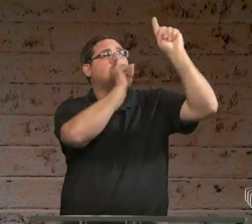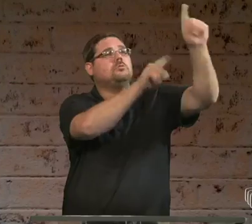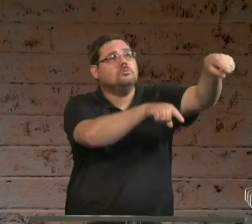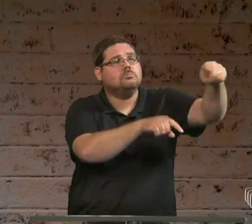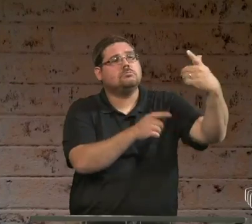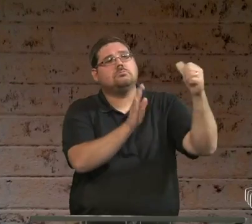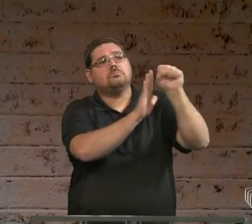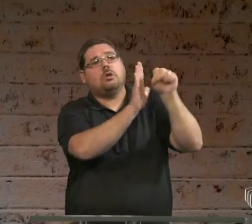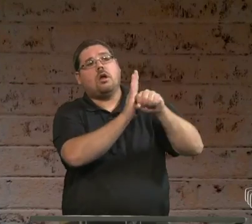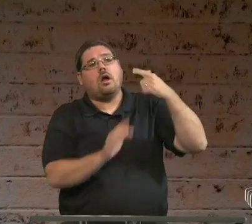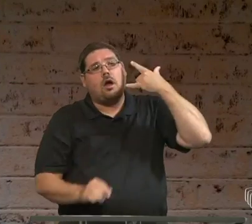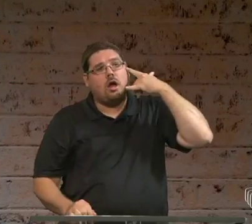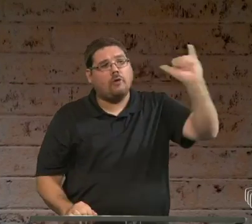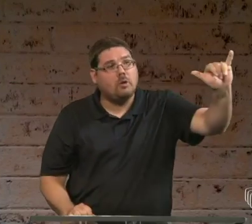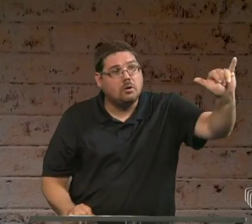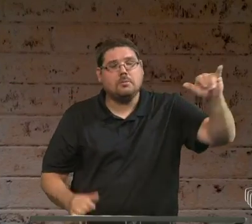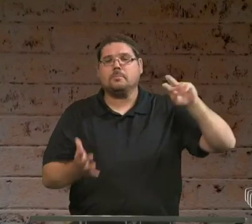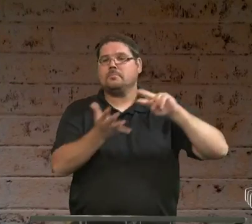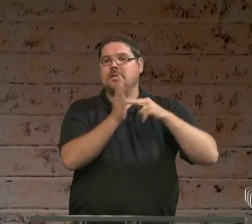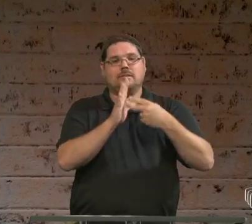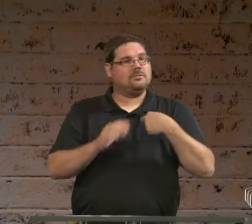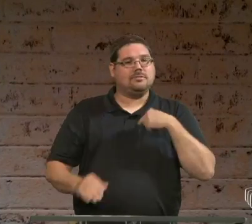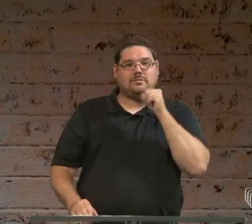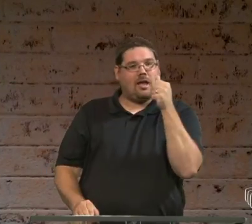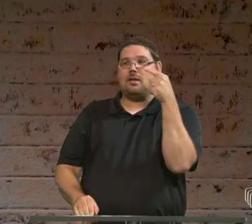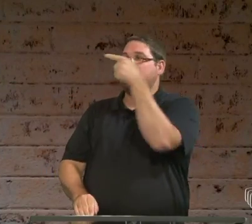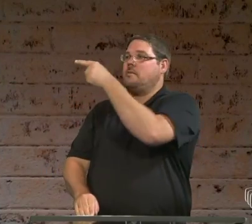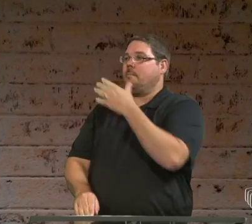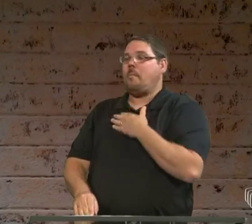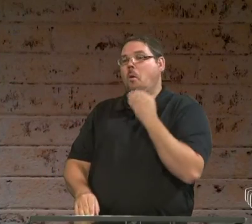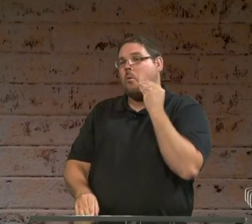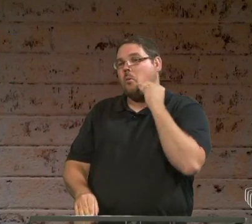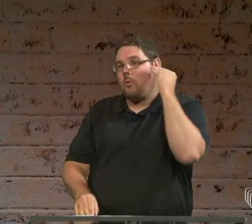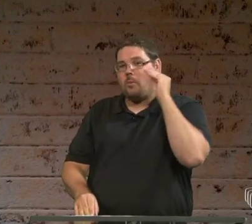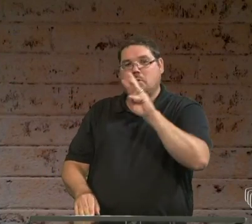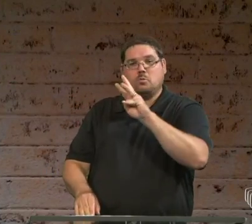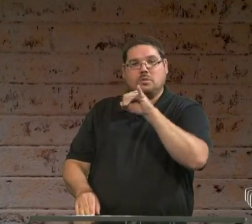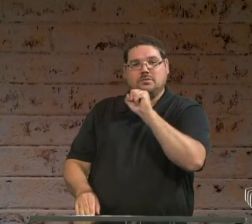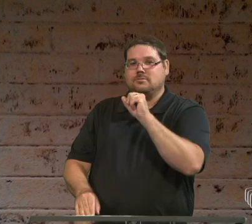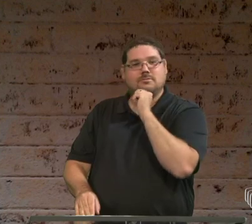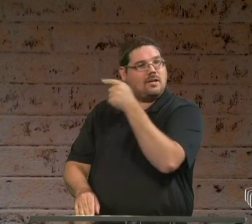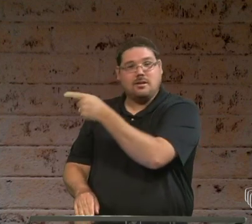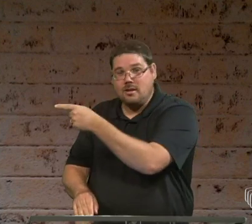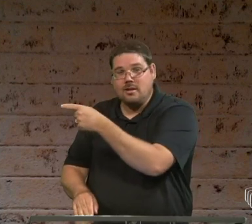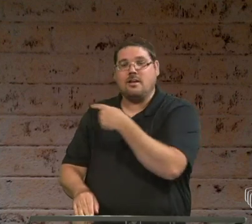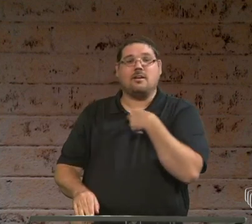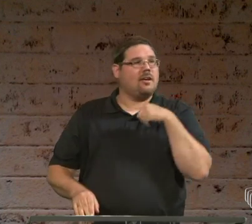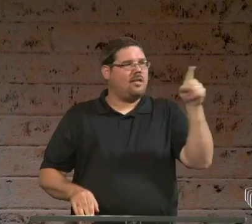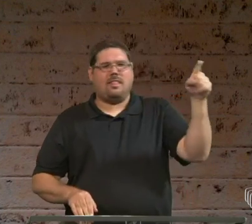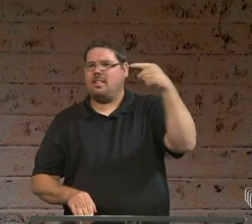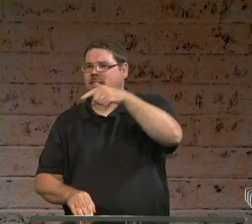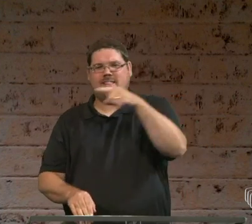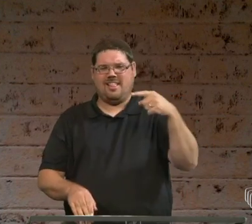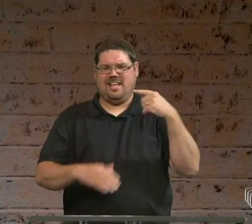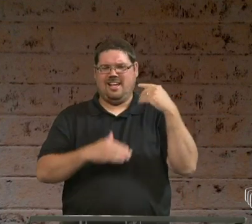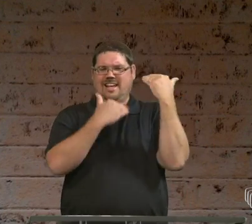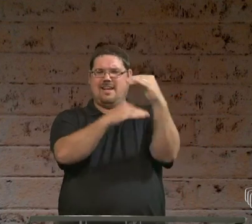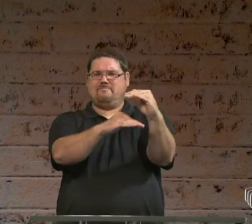there. Or suppose I would go to the state of California. That means I'm not at my home in Wisconsin, but I'd be over